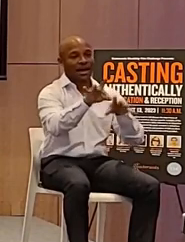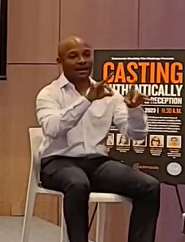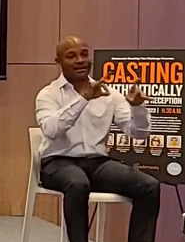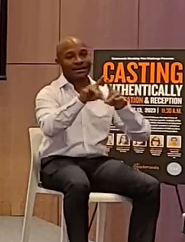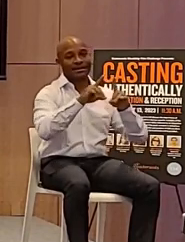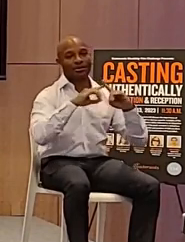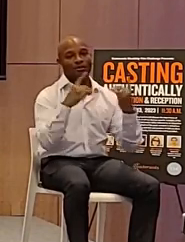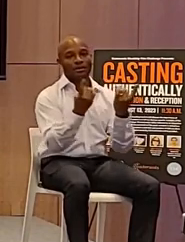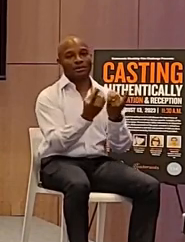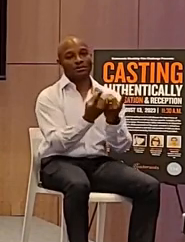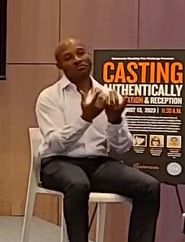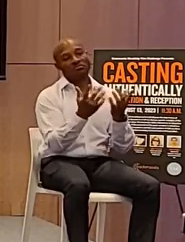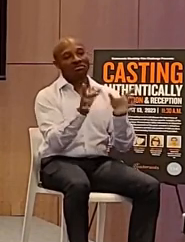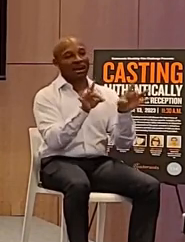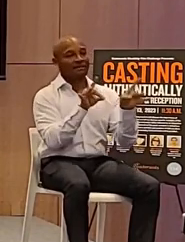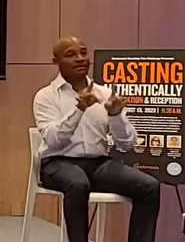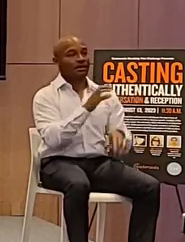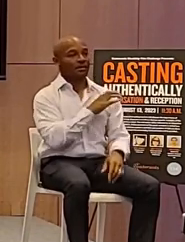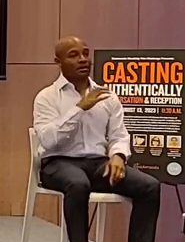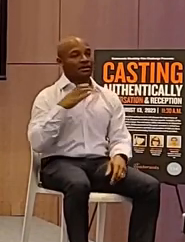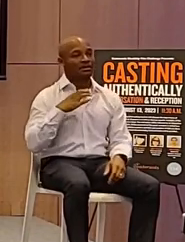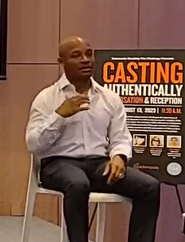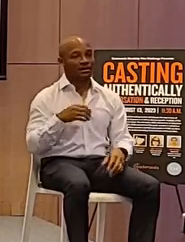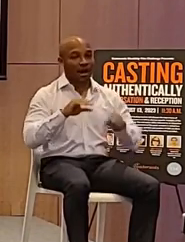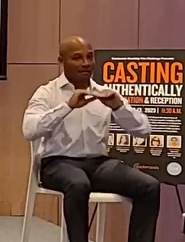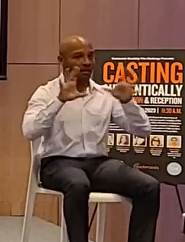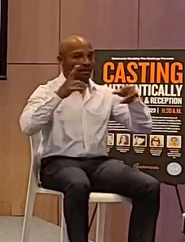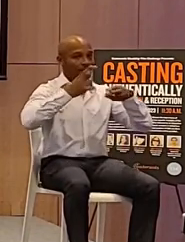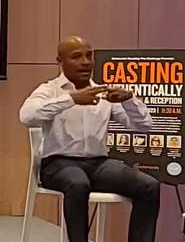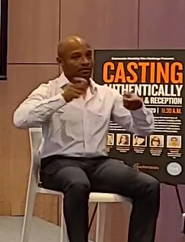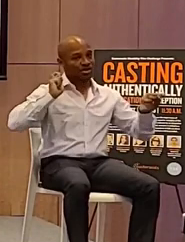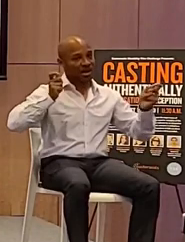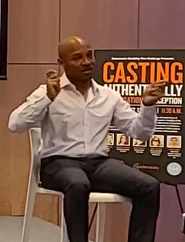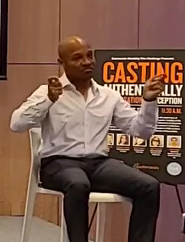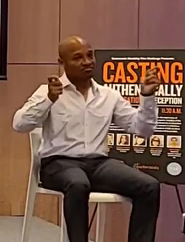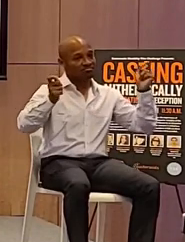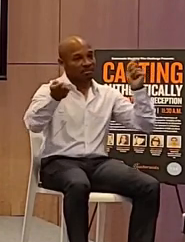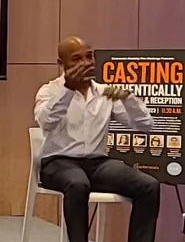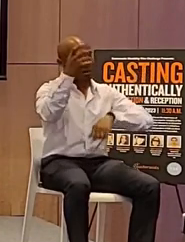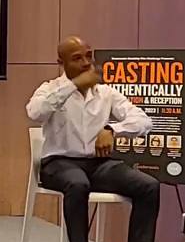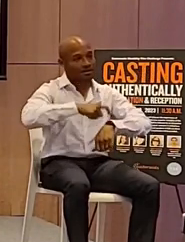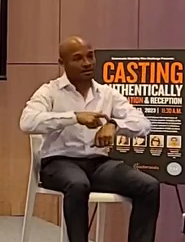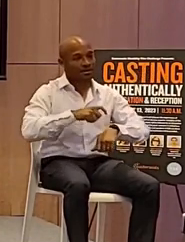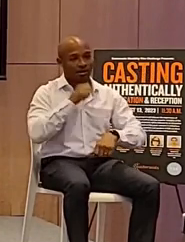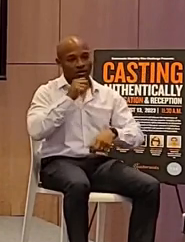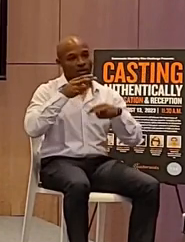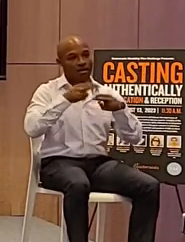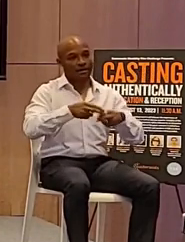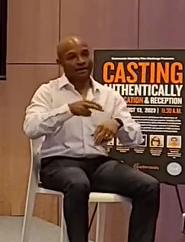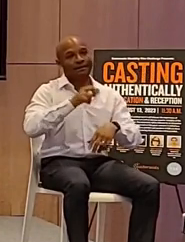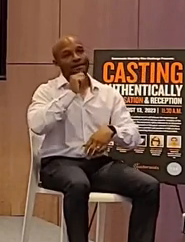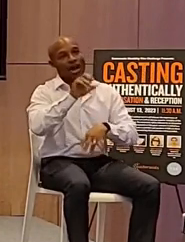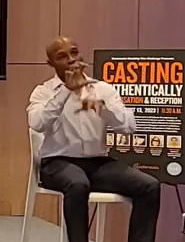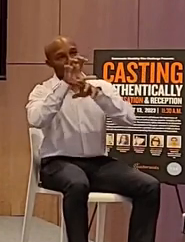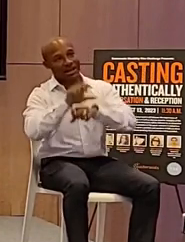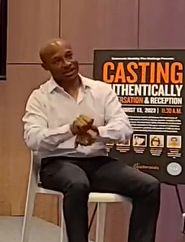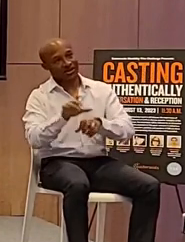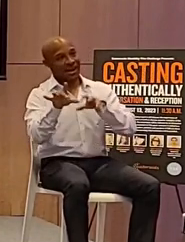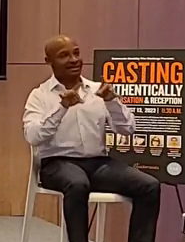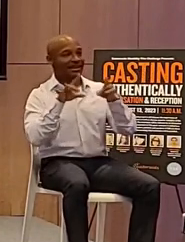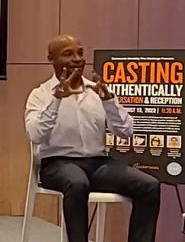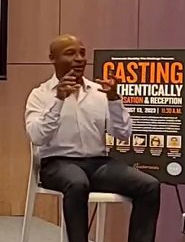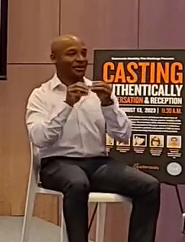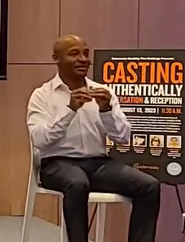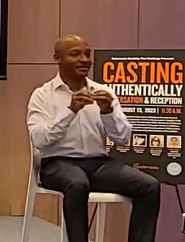casting committee. And obviously the name has changed a number of times since then. We don't call it non-traditional casting. This